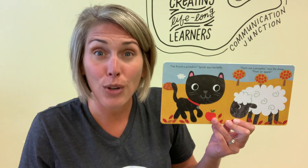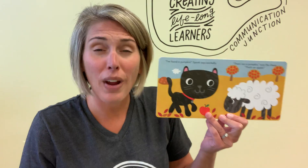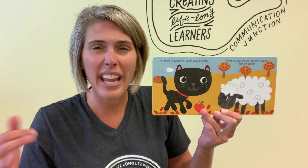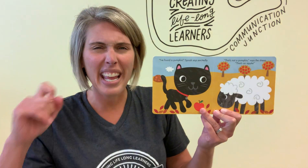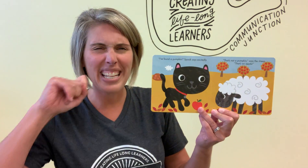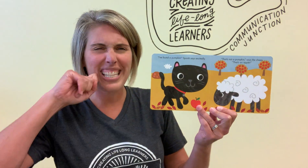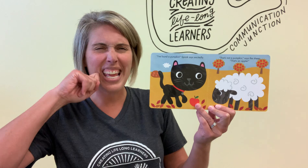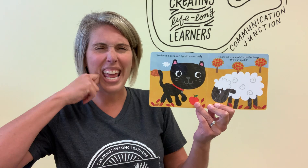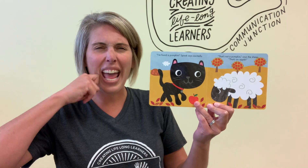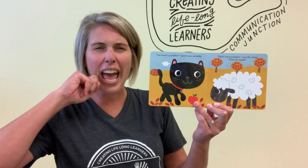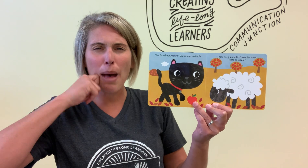right, it's an